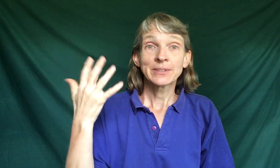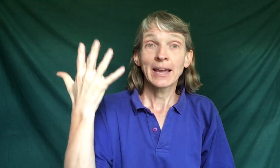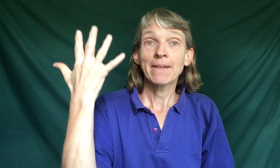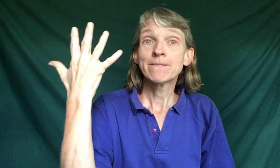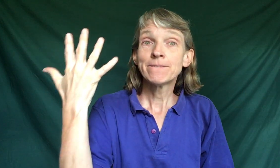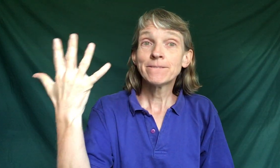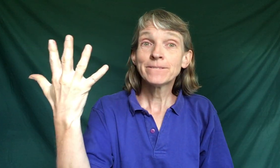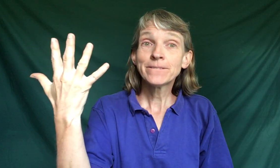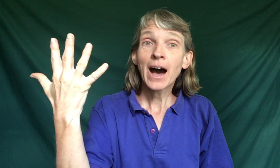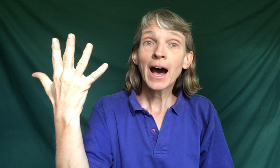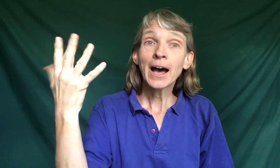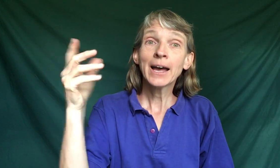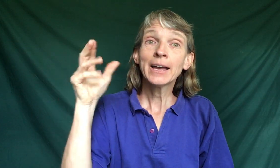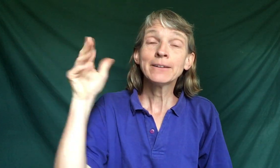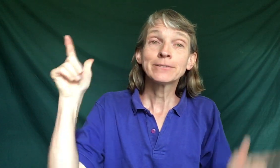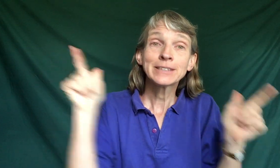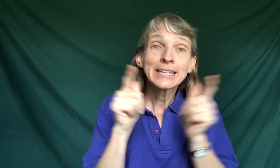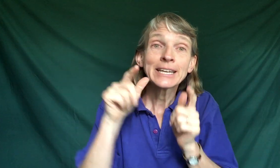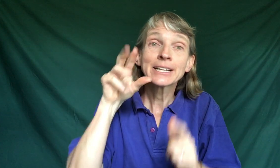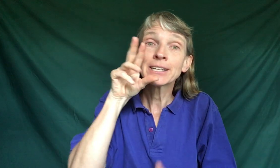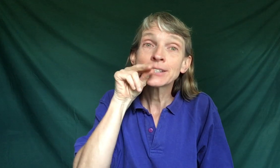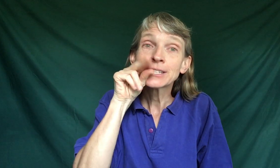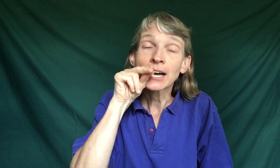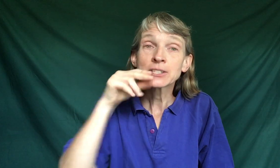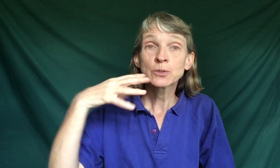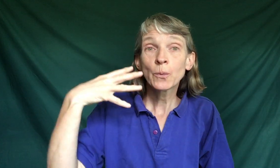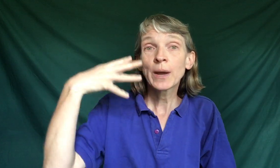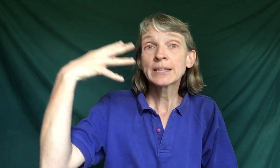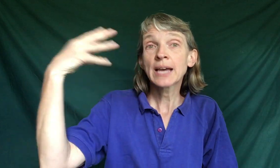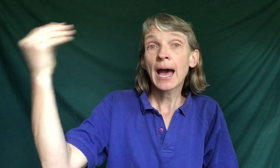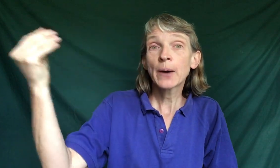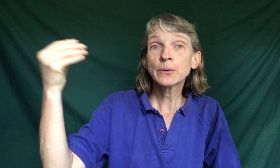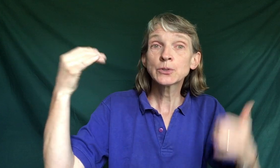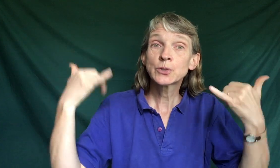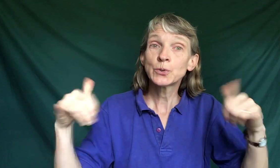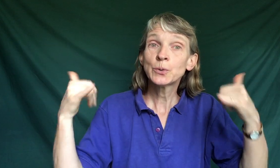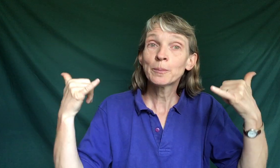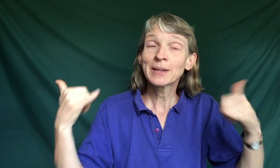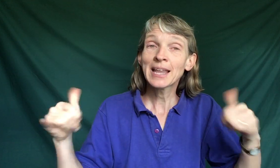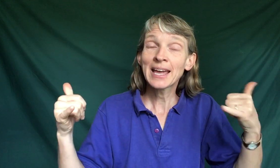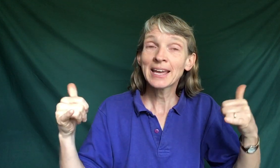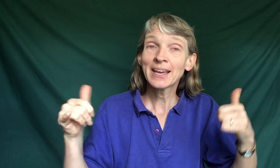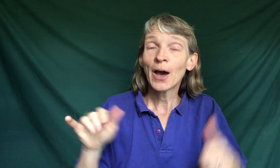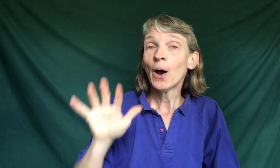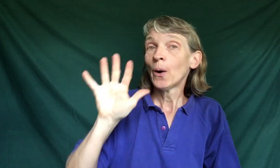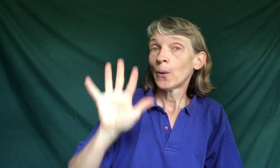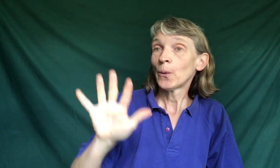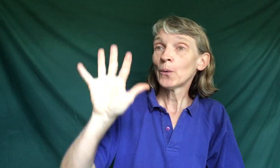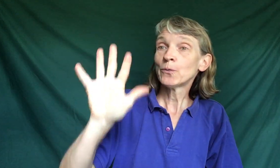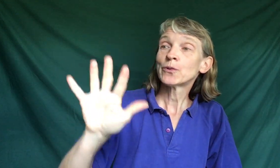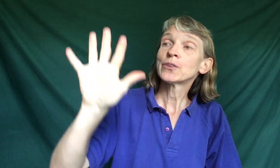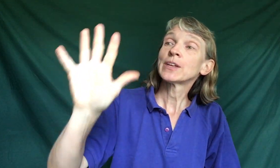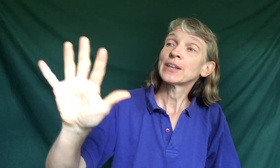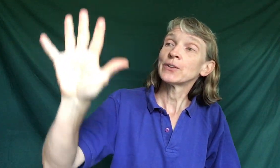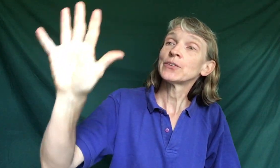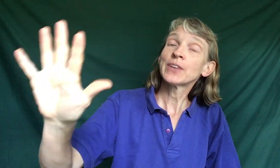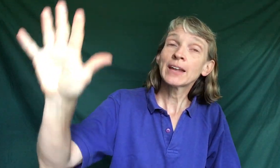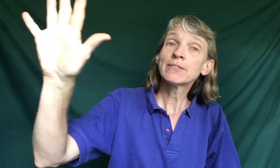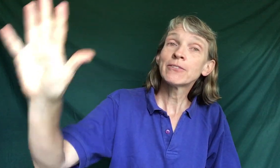say, five little ducks went out to play over the hills and